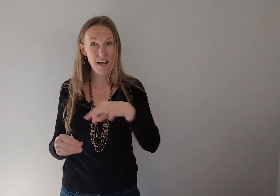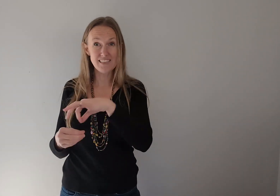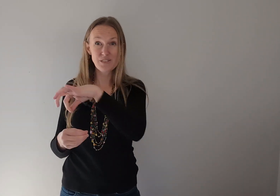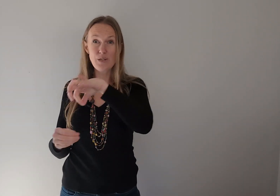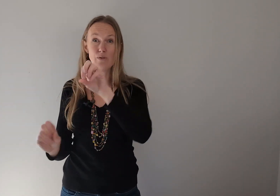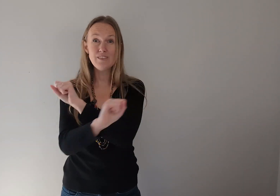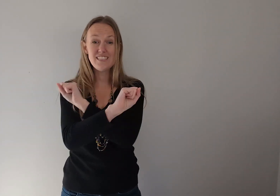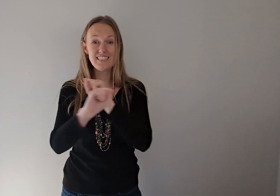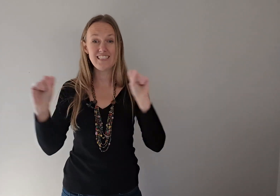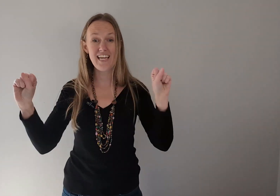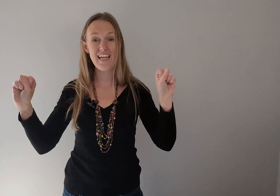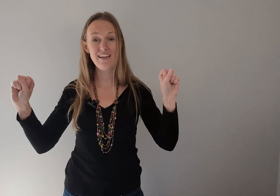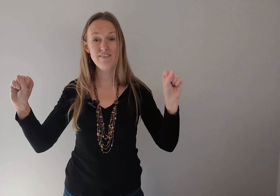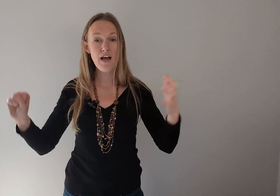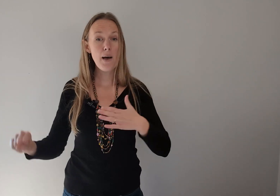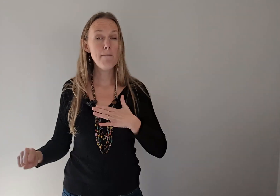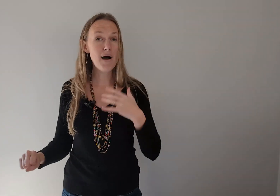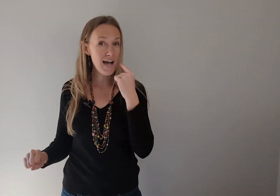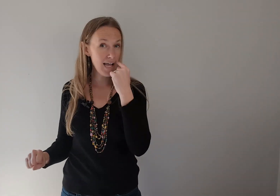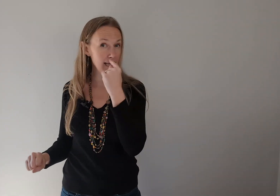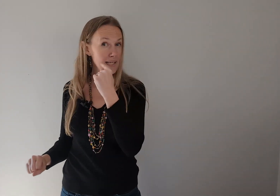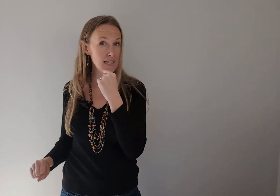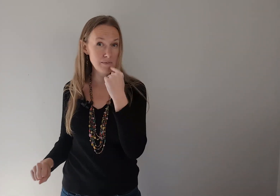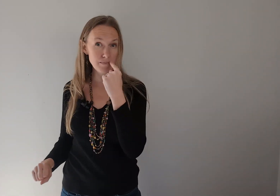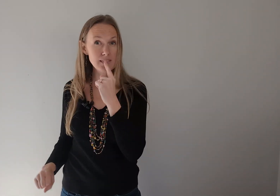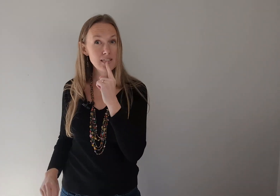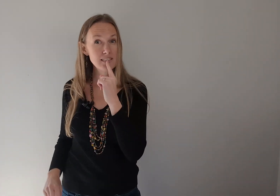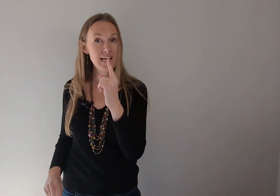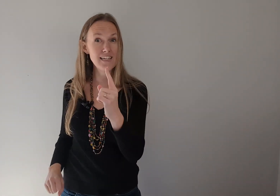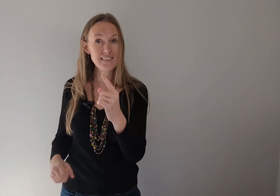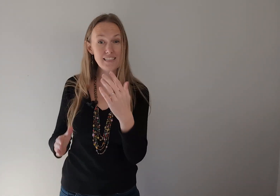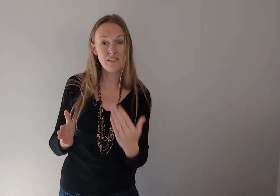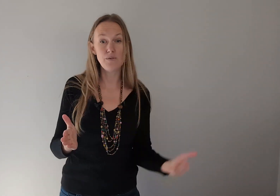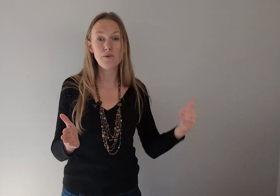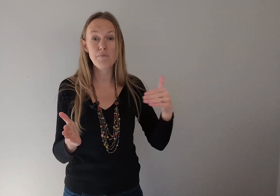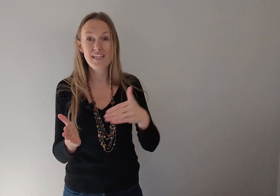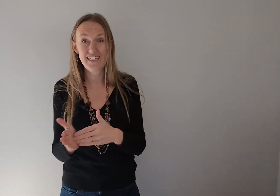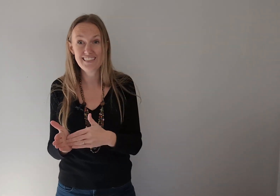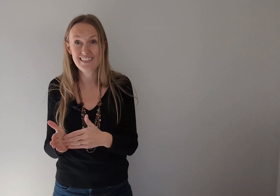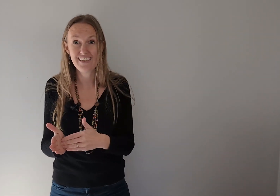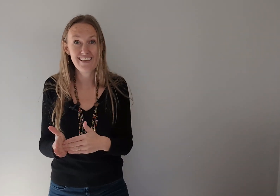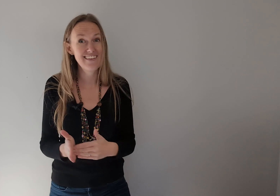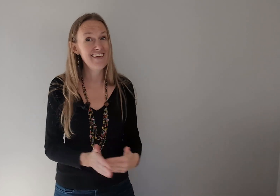my soul to save. My lips shall still repeat